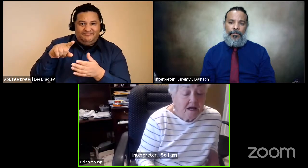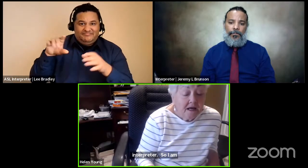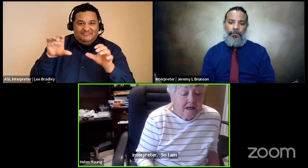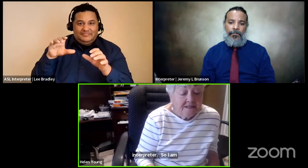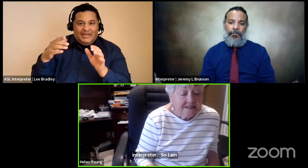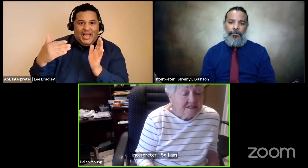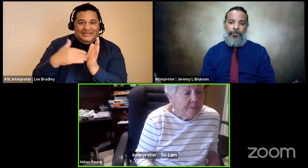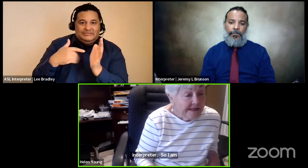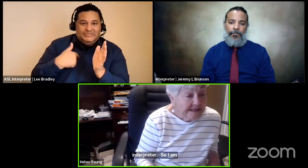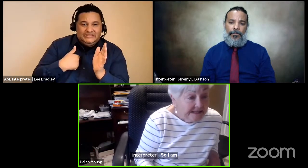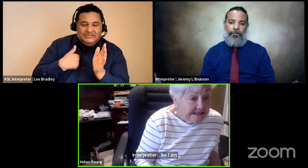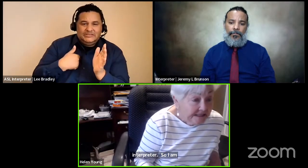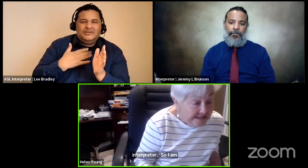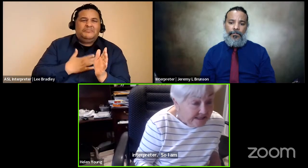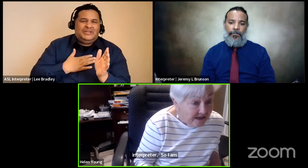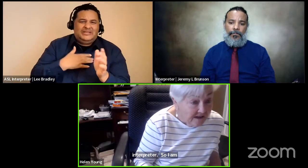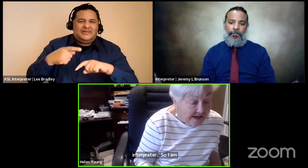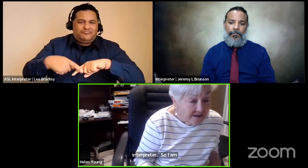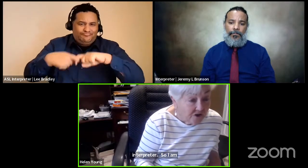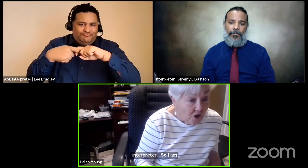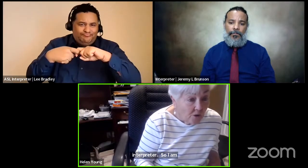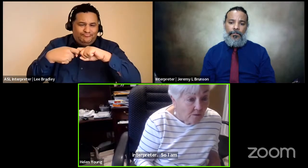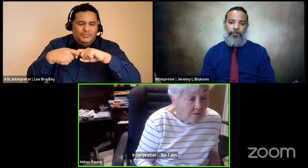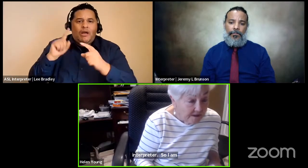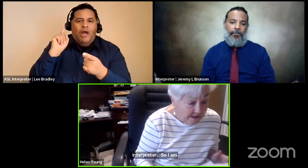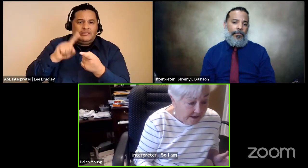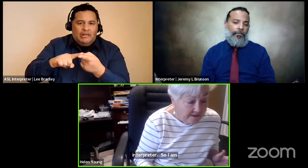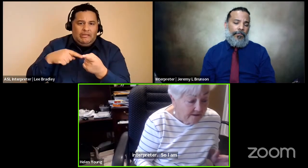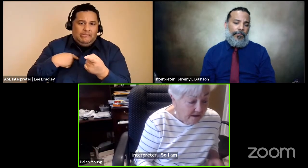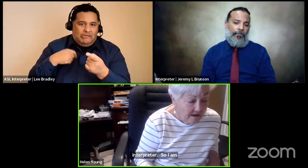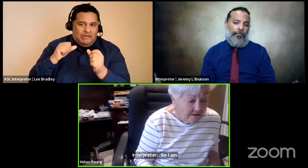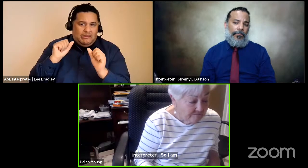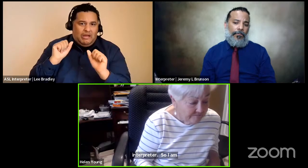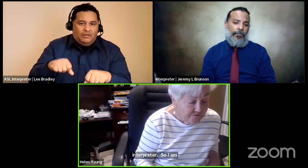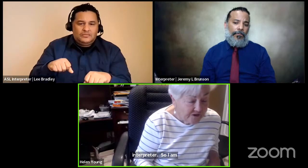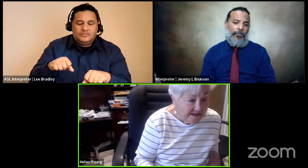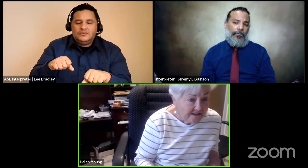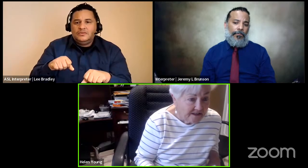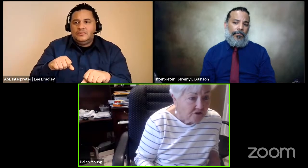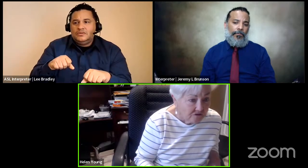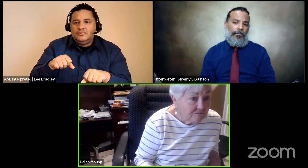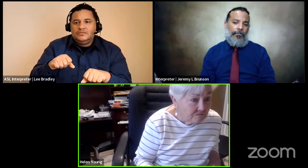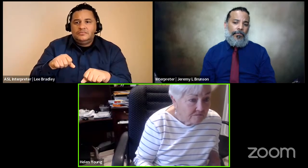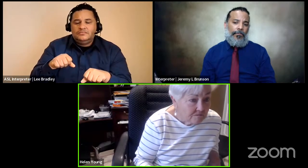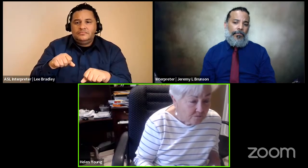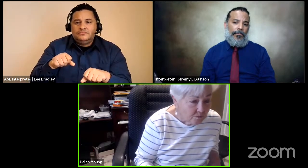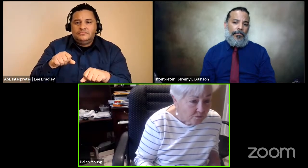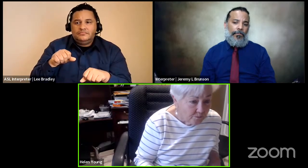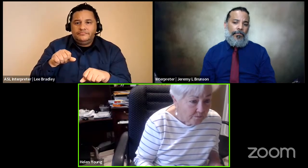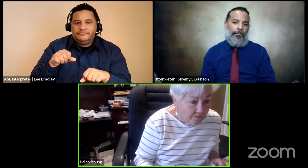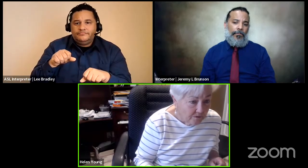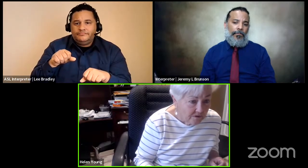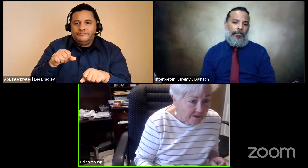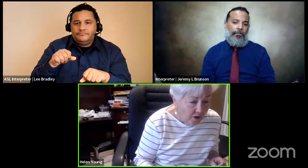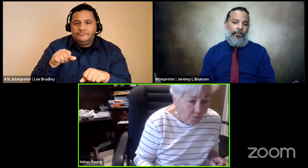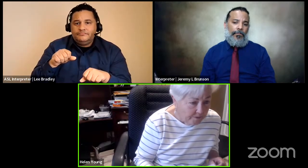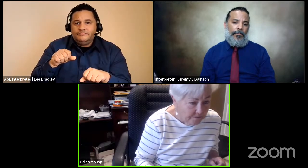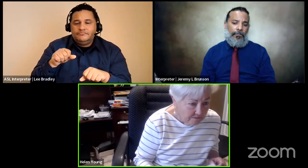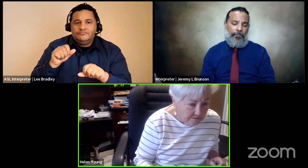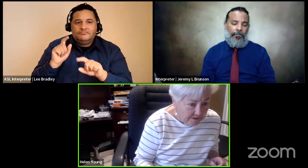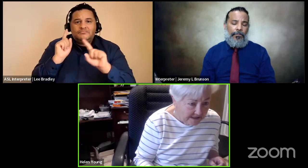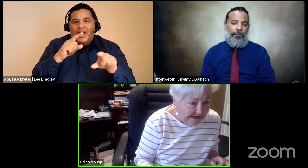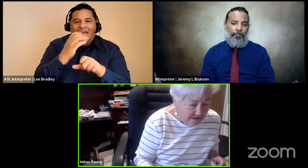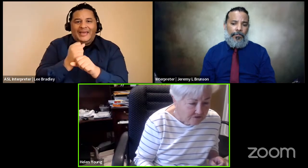be suspended until I can go and find legal